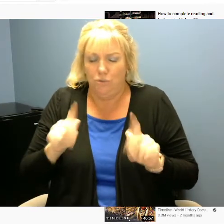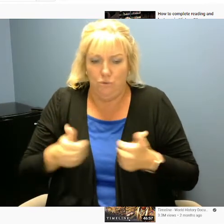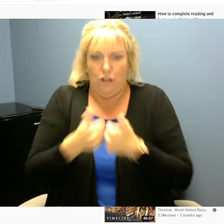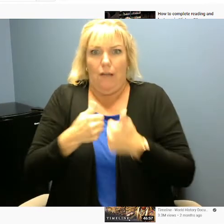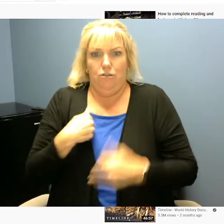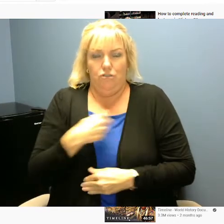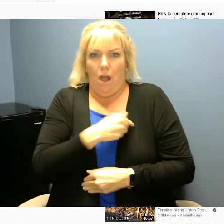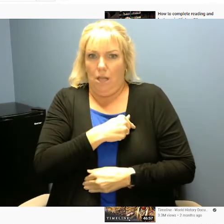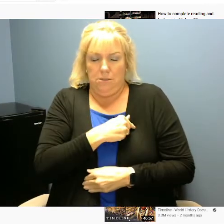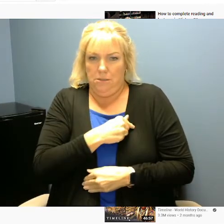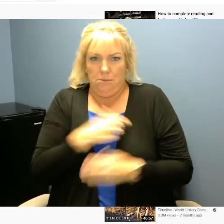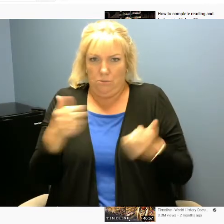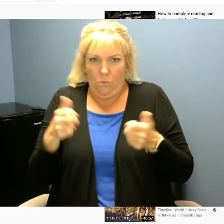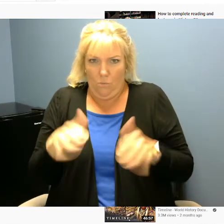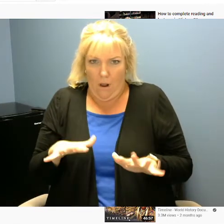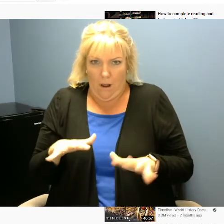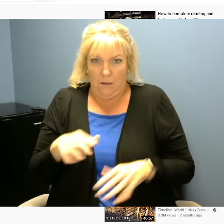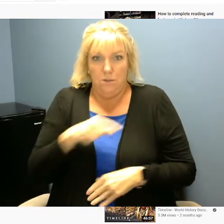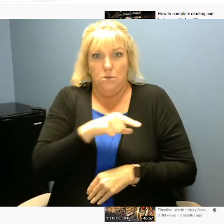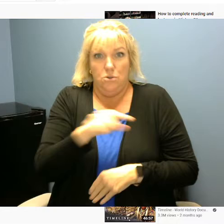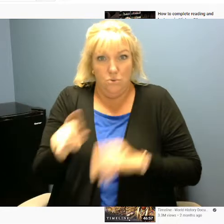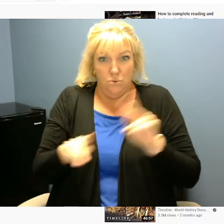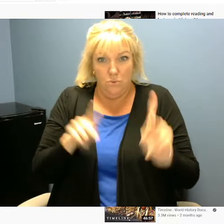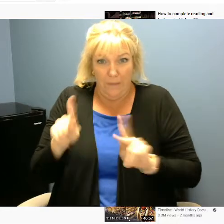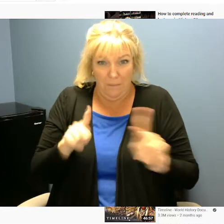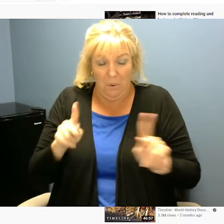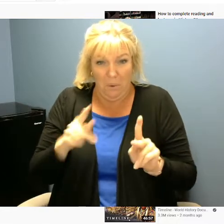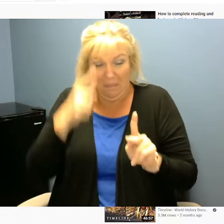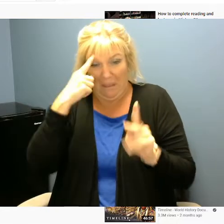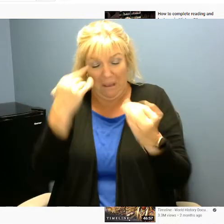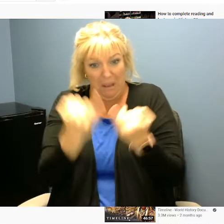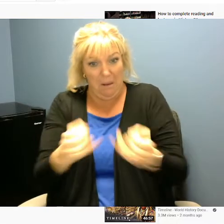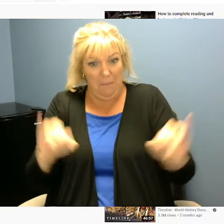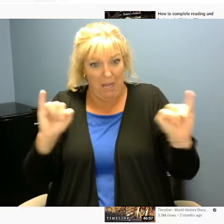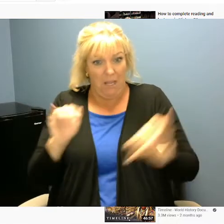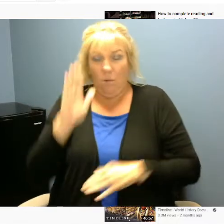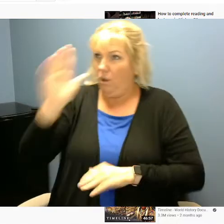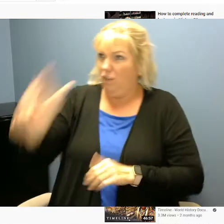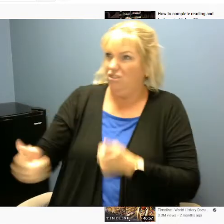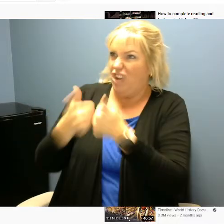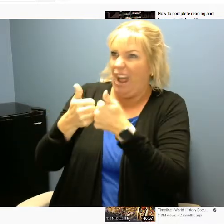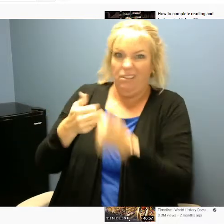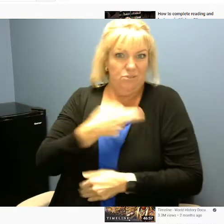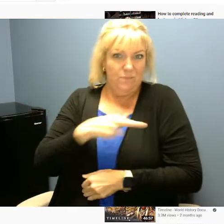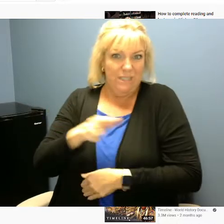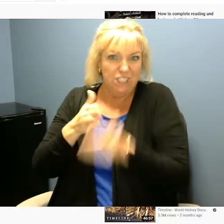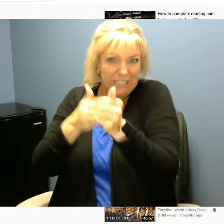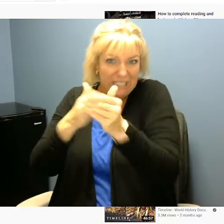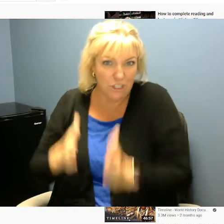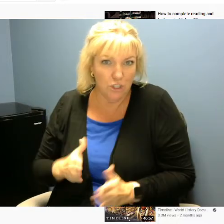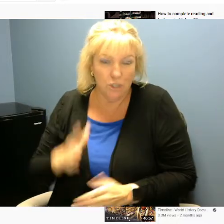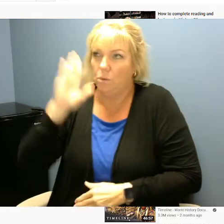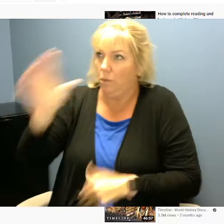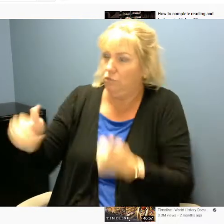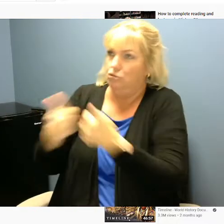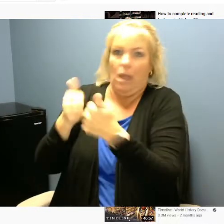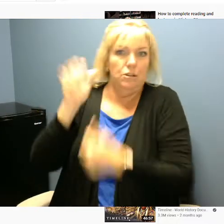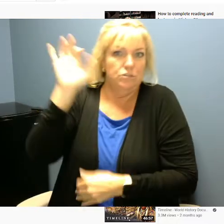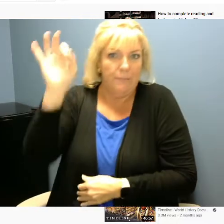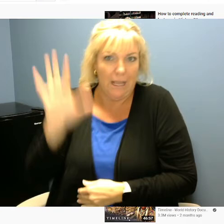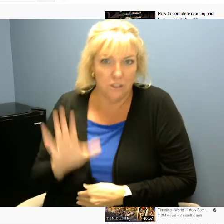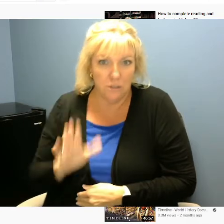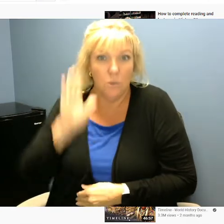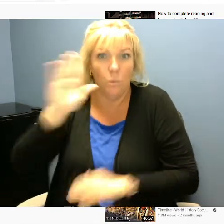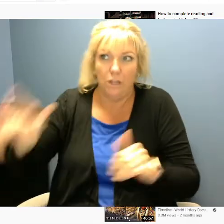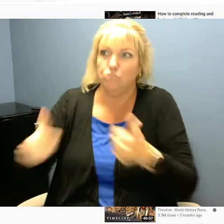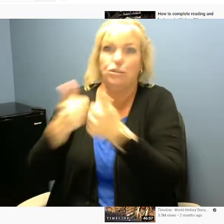and challenge the leaders of your church. If you can question the leaders of your church, you might start to question the leader of your country, like